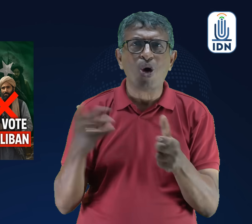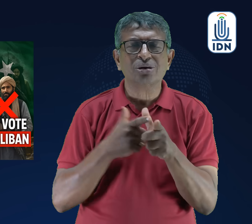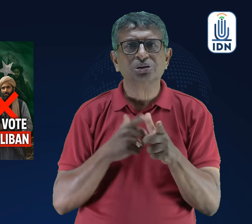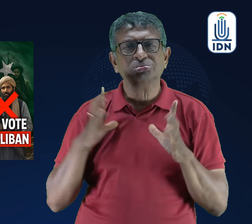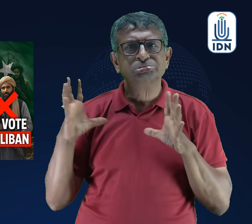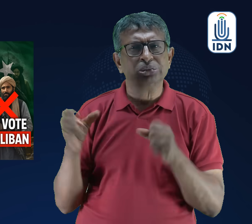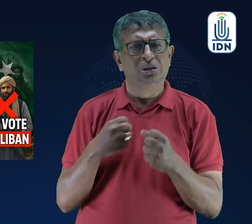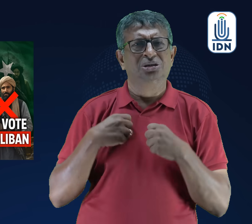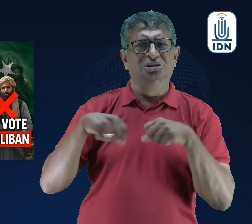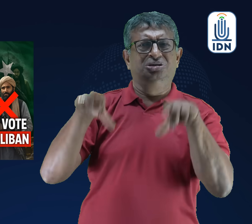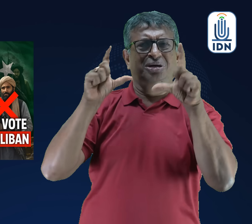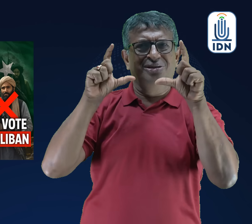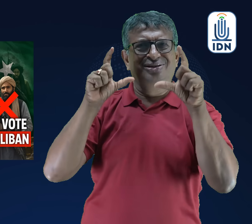Oh.